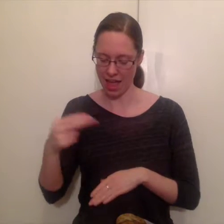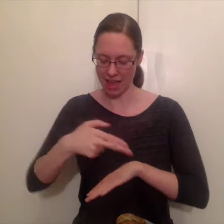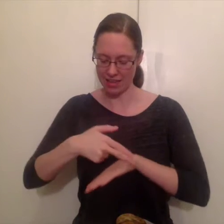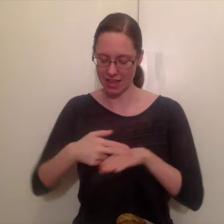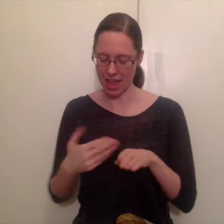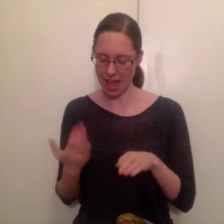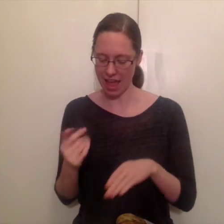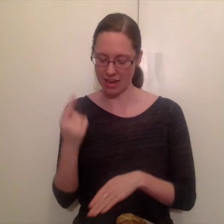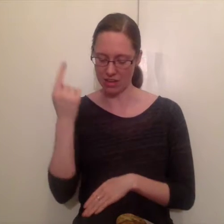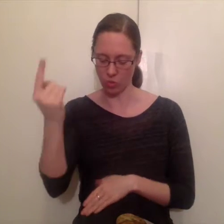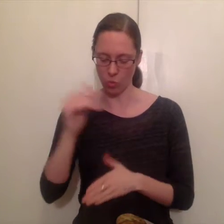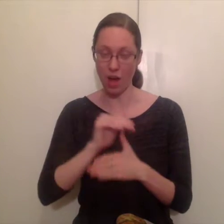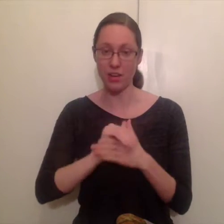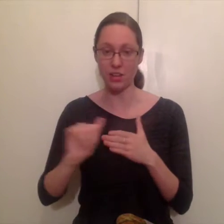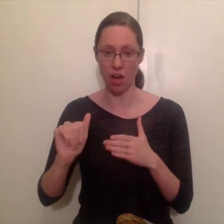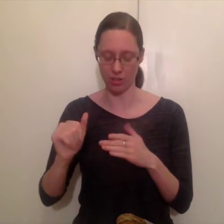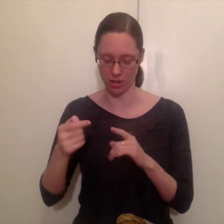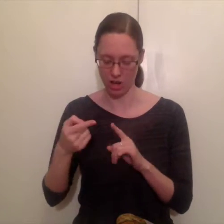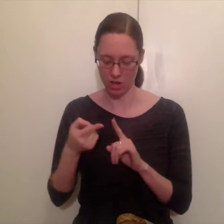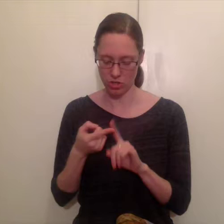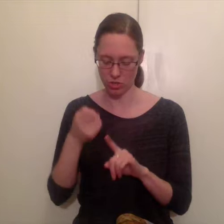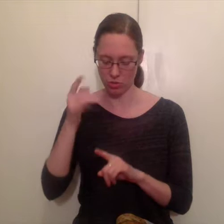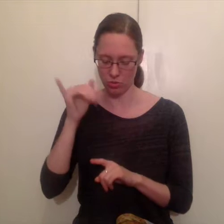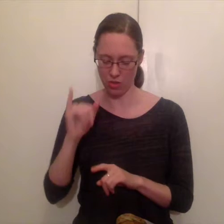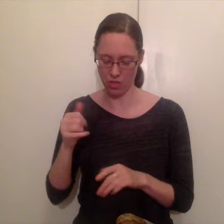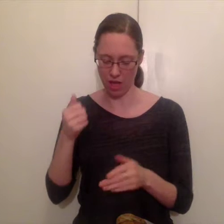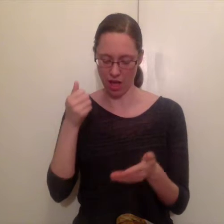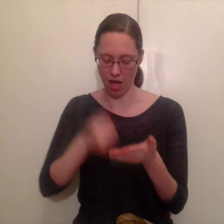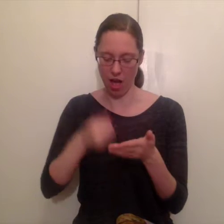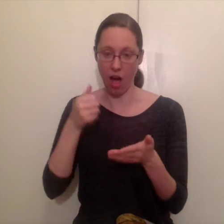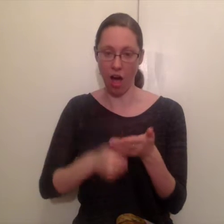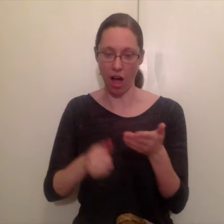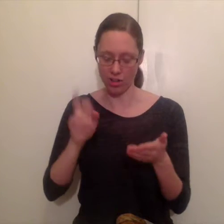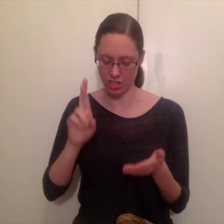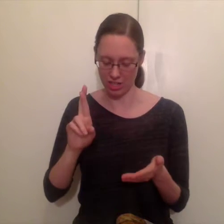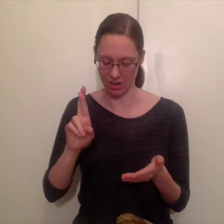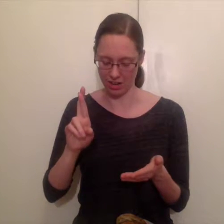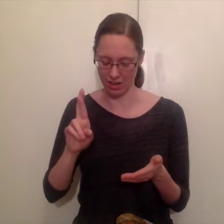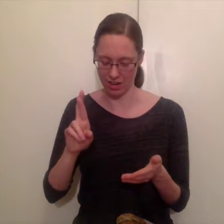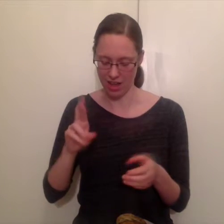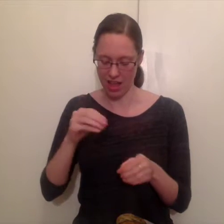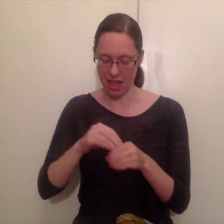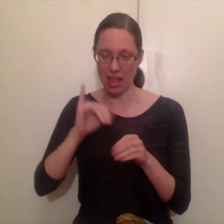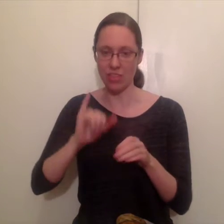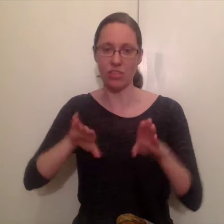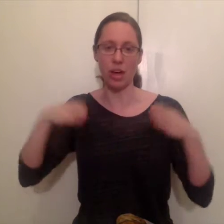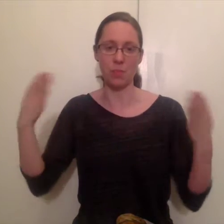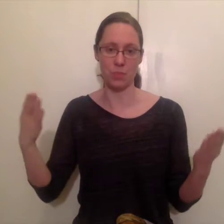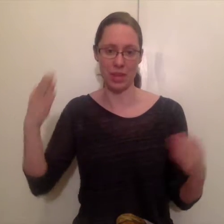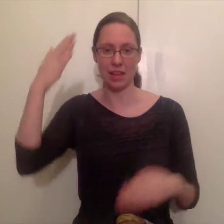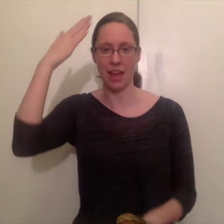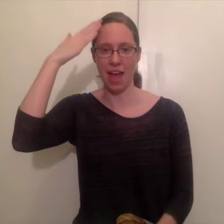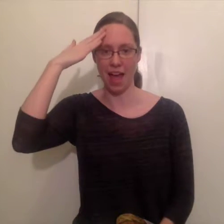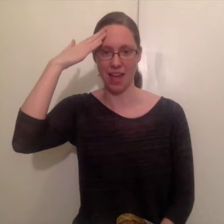and handed $1 to the auctioneer in the big hat.